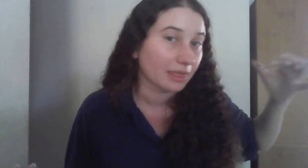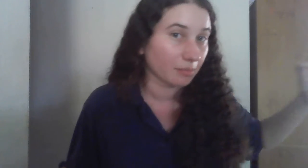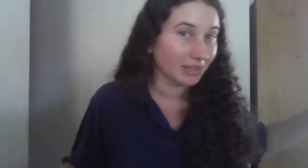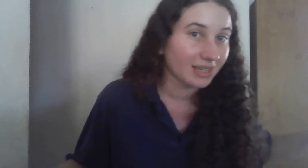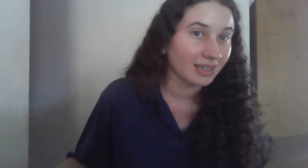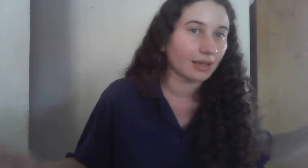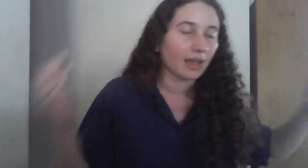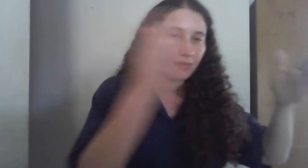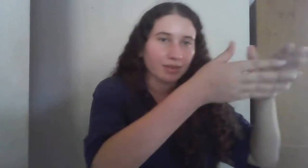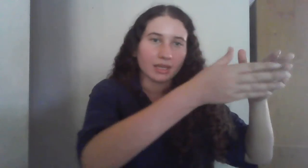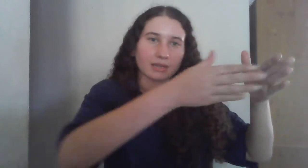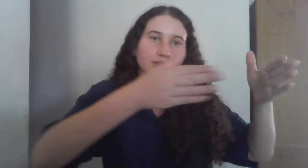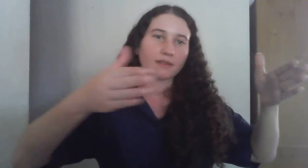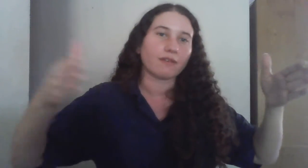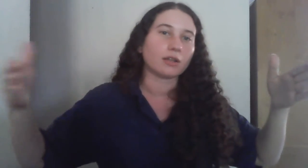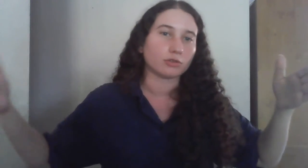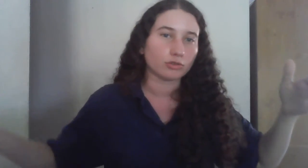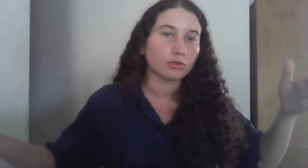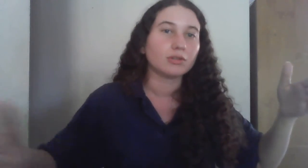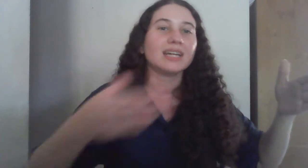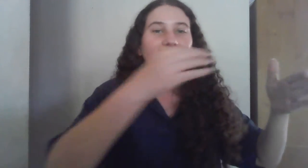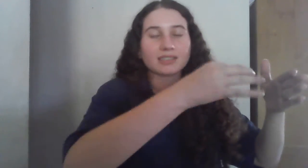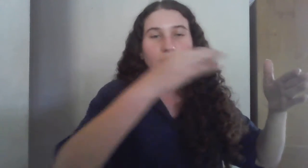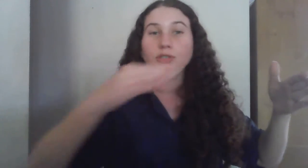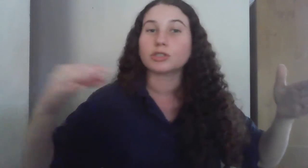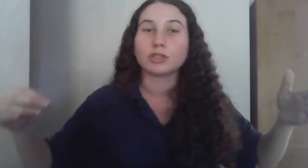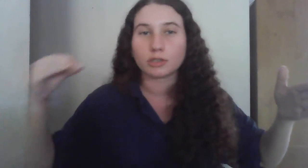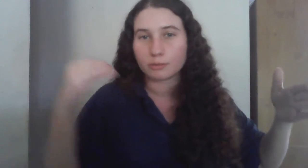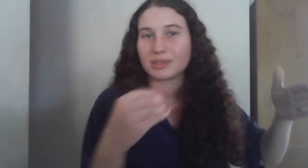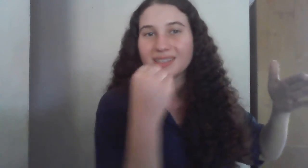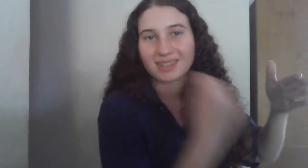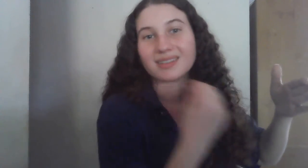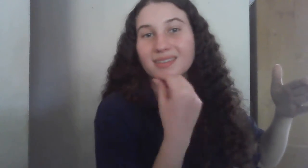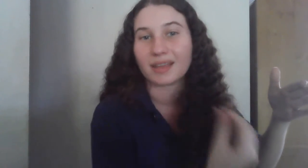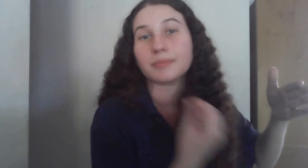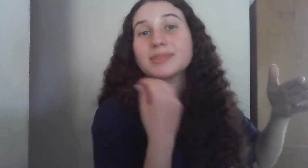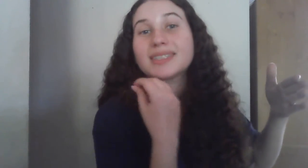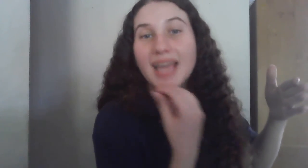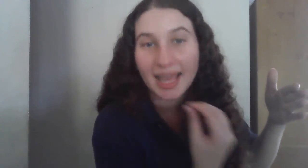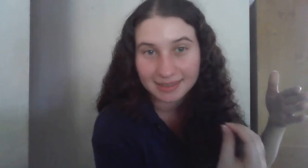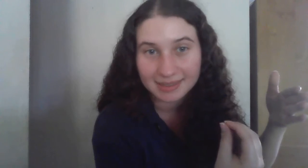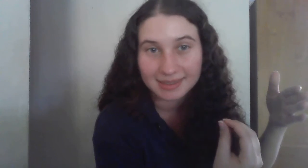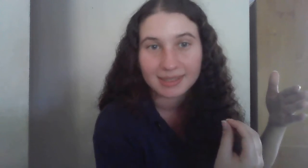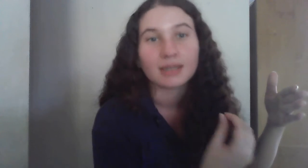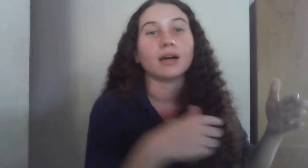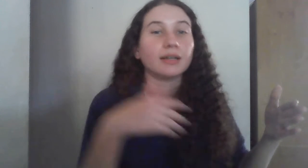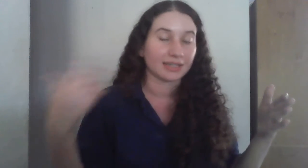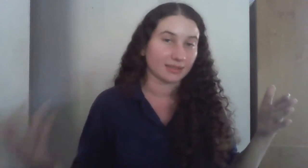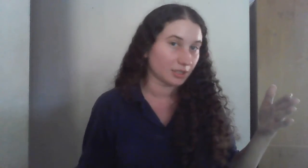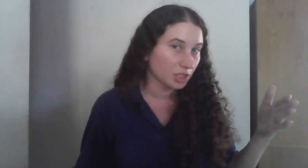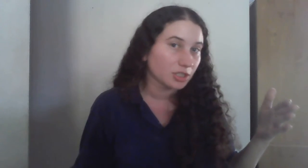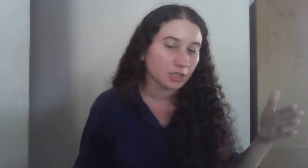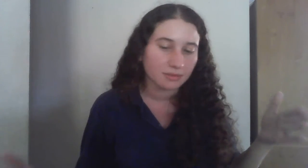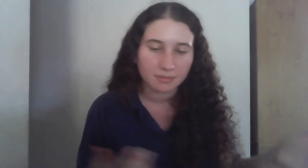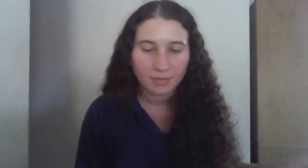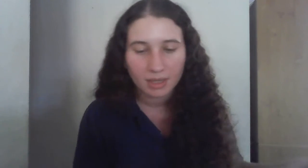the beginning. Everything else that follows through is understood to be in the same tense unless I change it.